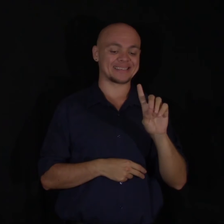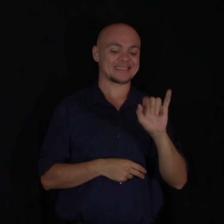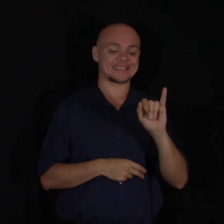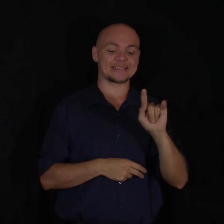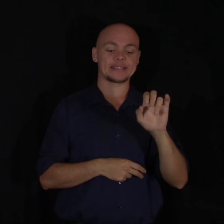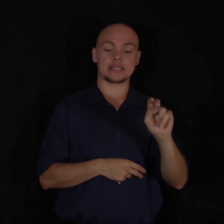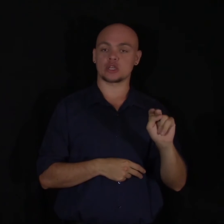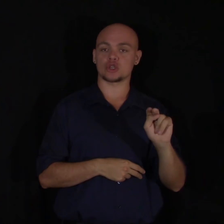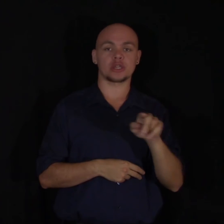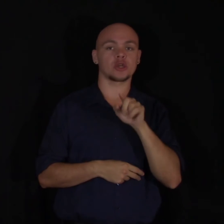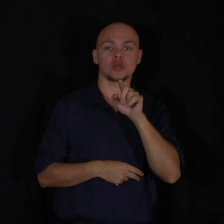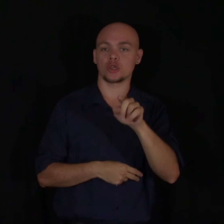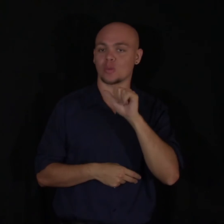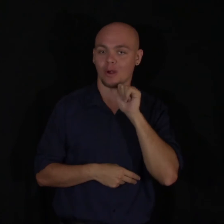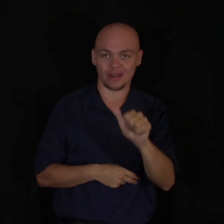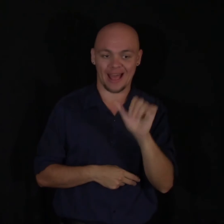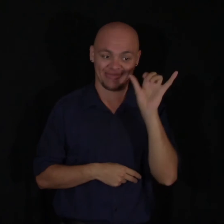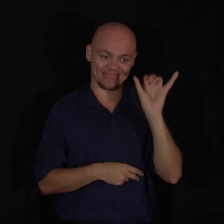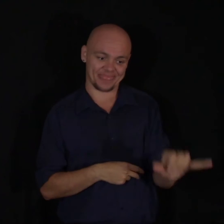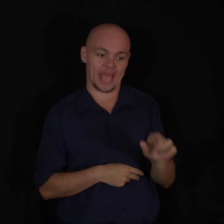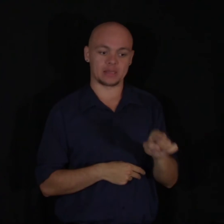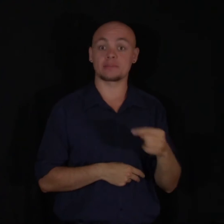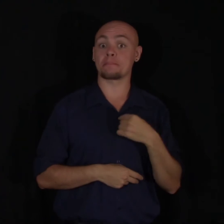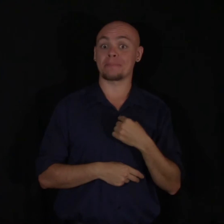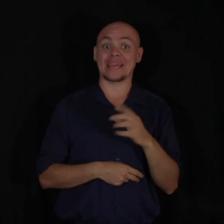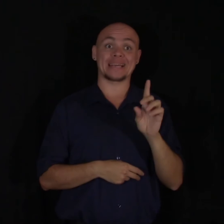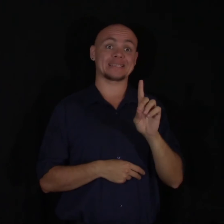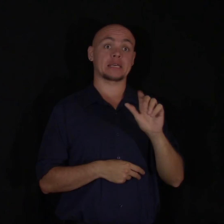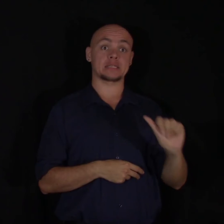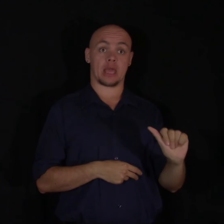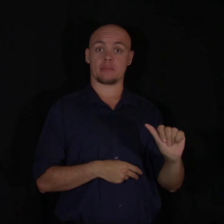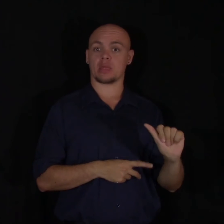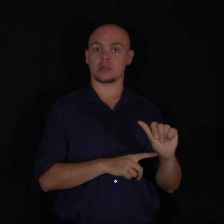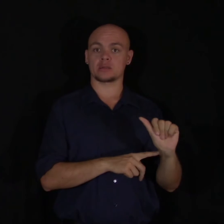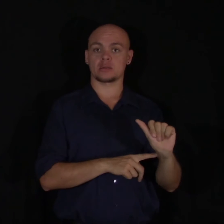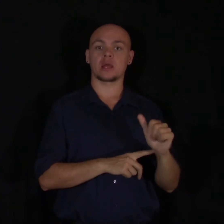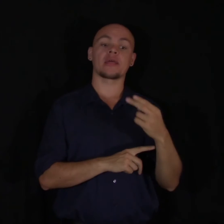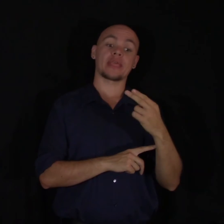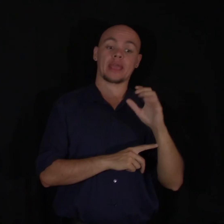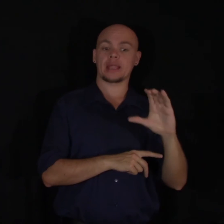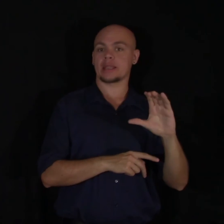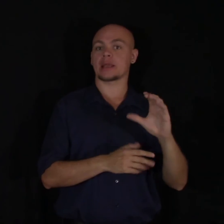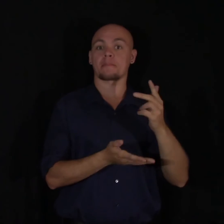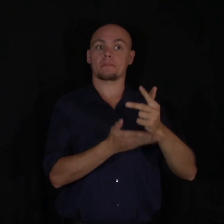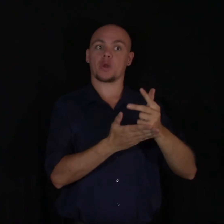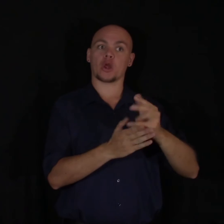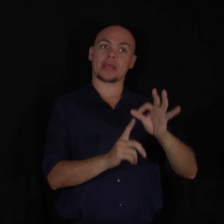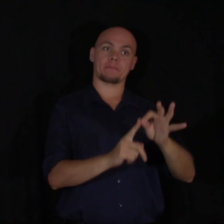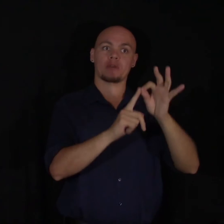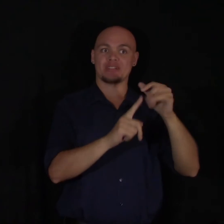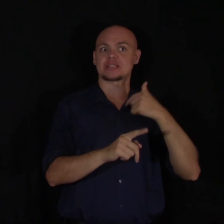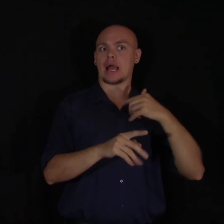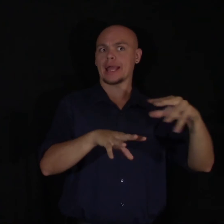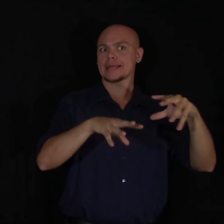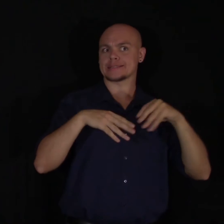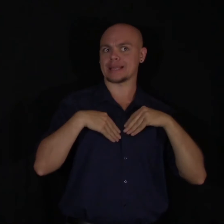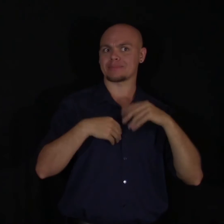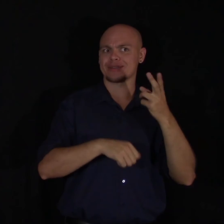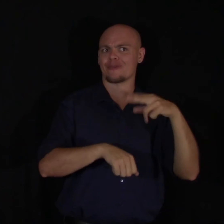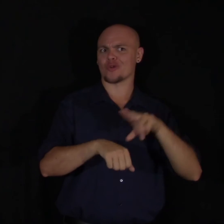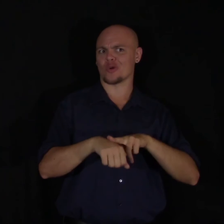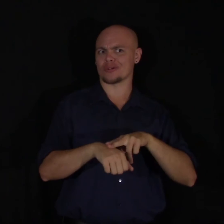You are not. I am not disabled. Sure, I'll take the handicap parking privileges.